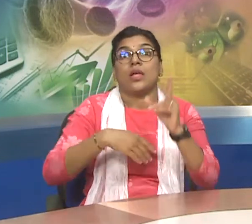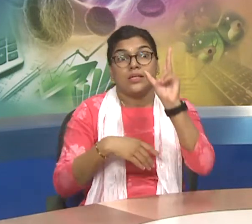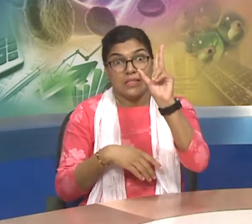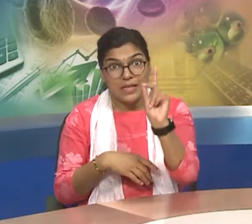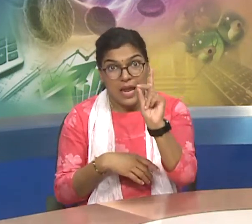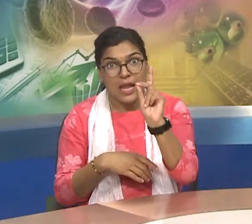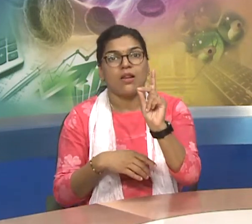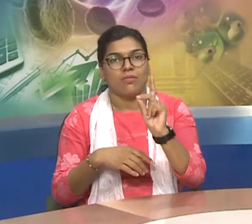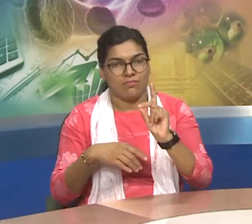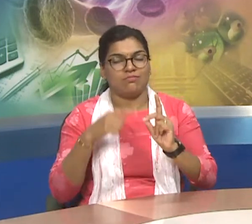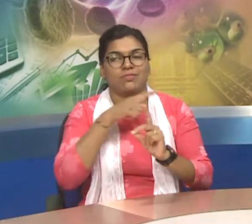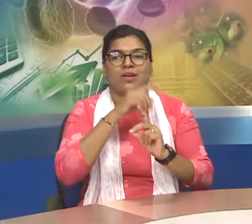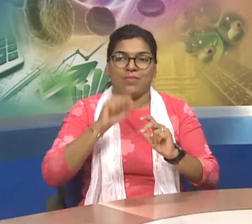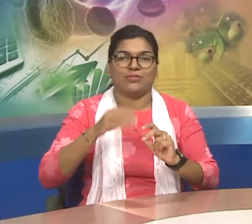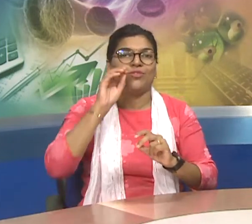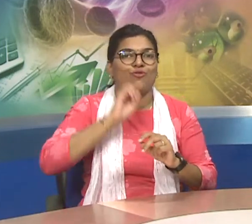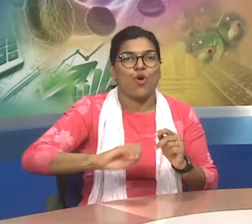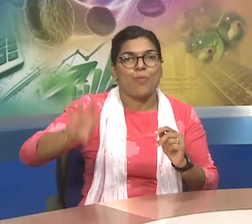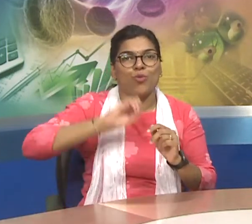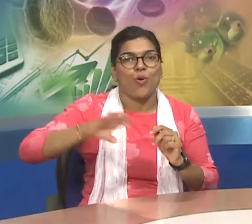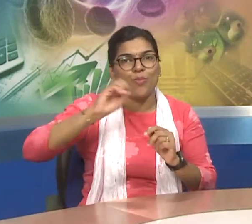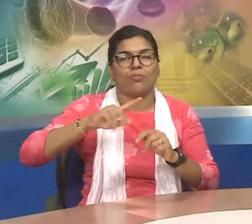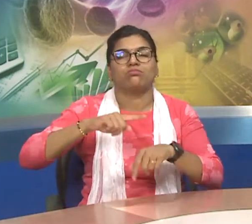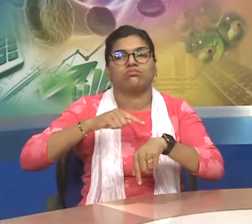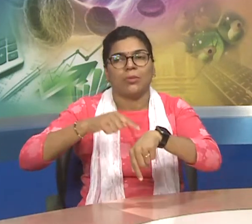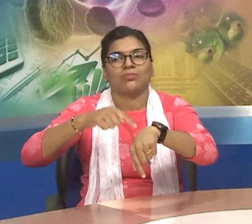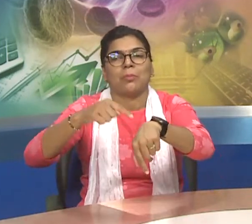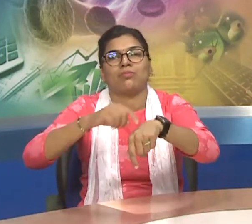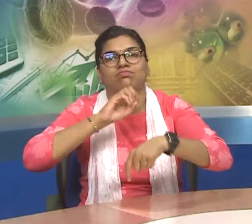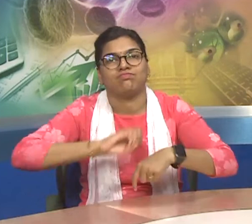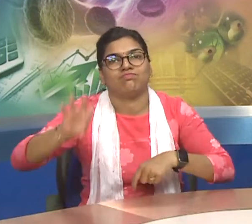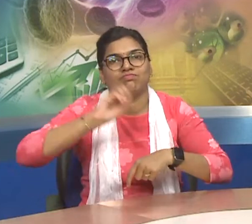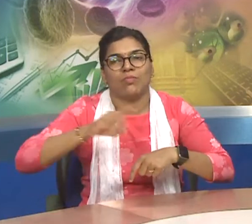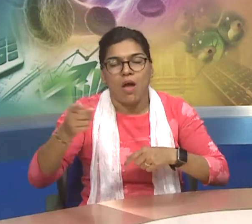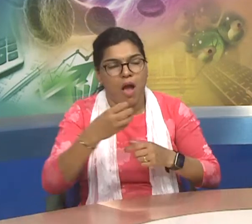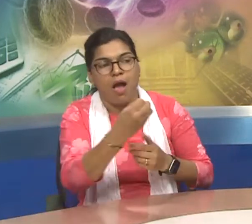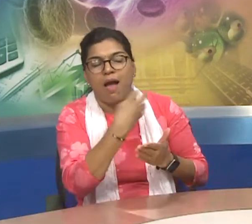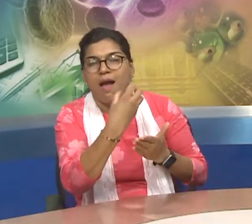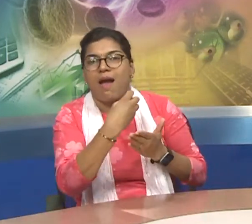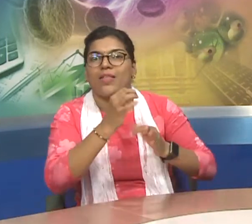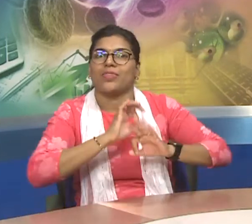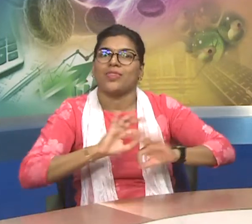provide a local gateway to national and global knowledge.